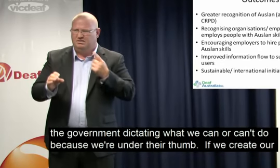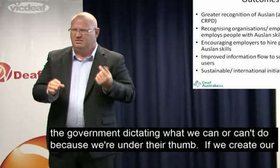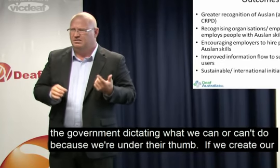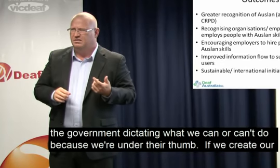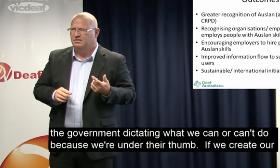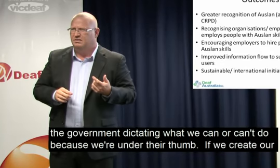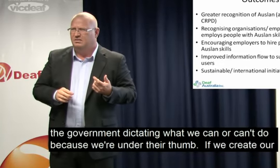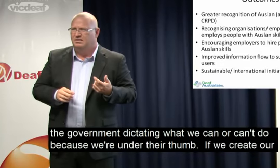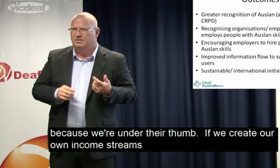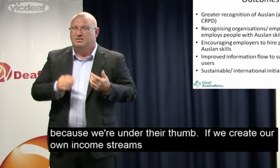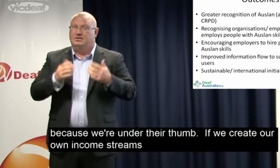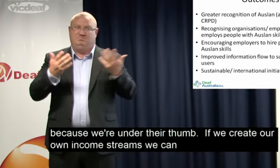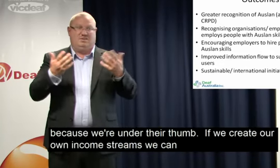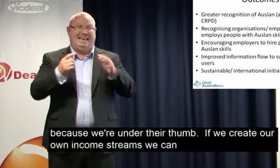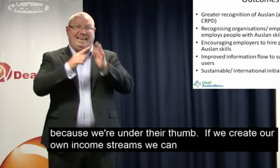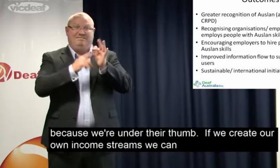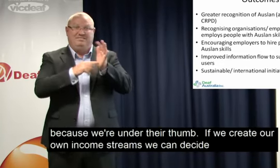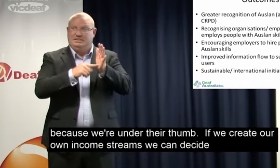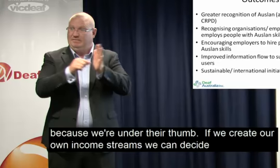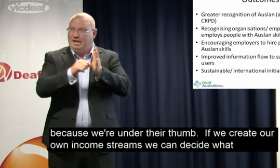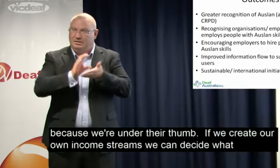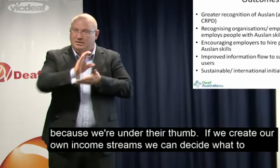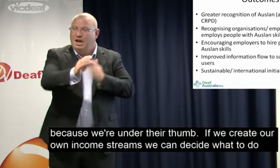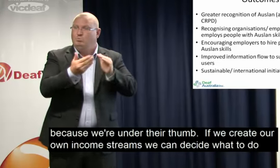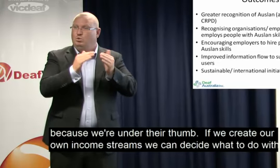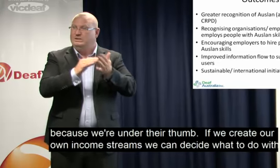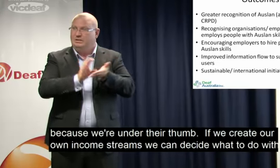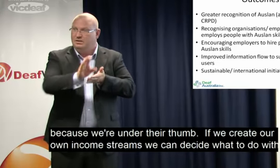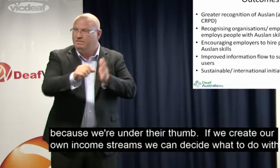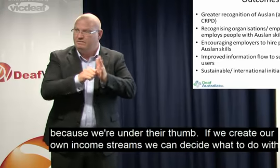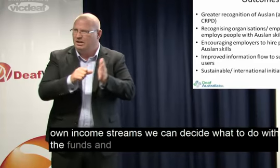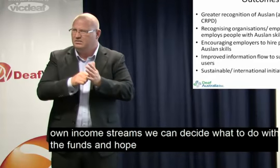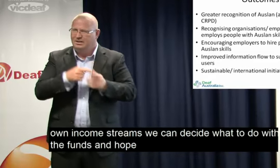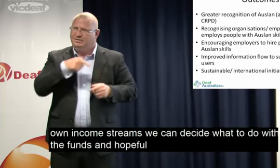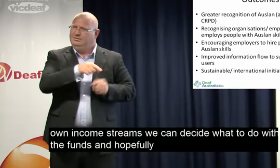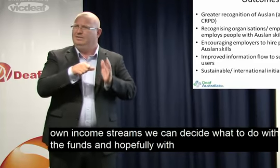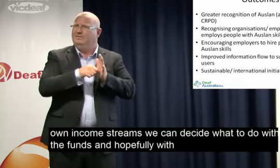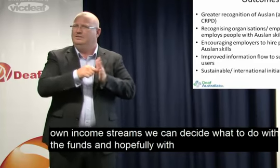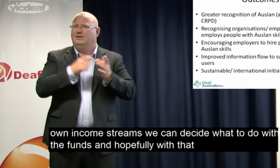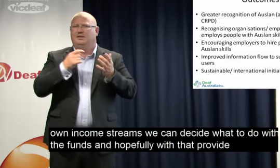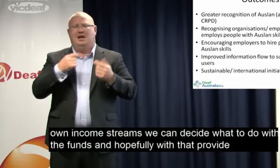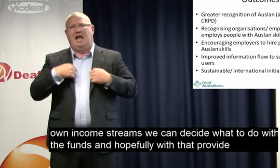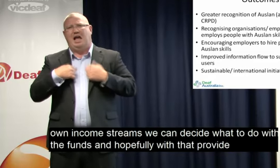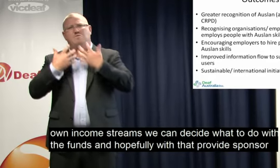provide sponsorship and those types of initiatives. Fund the community for various projects.